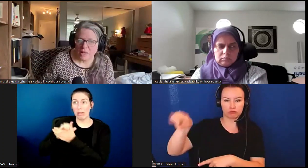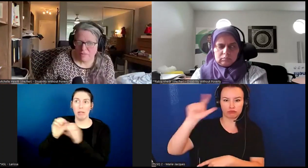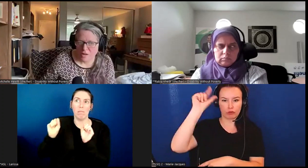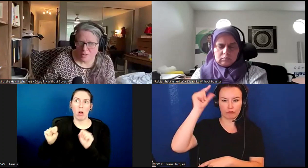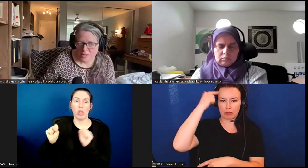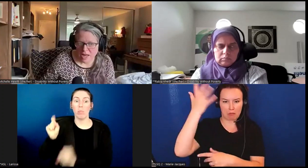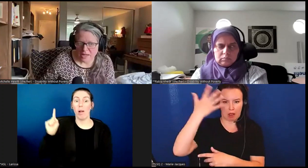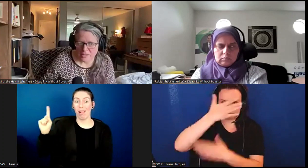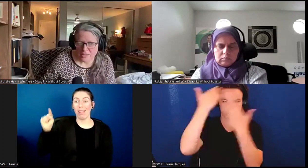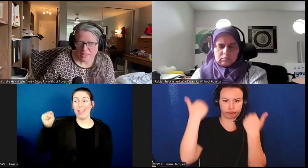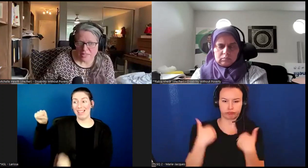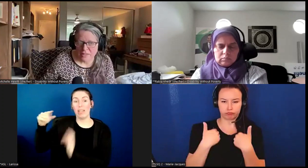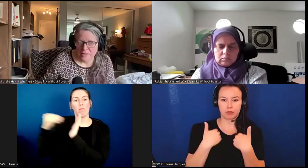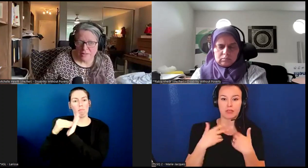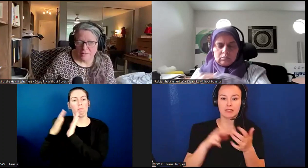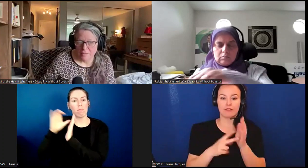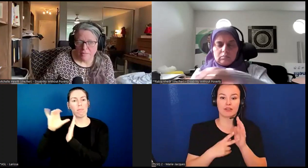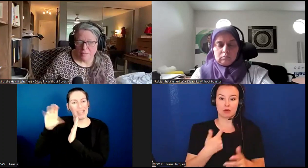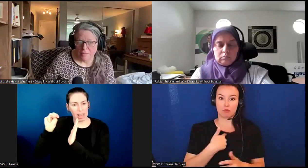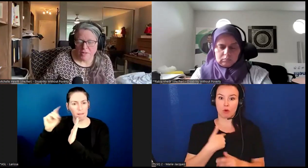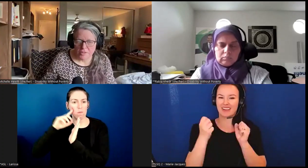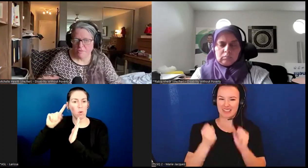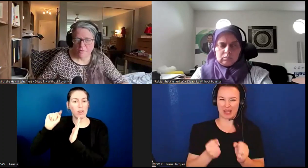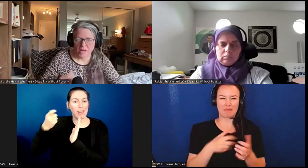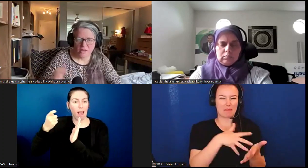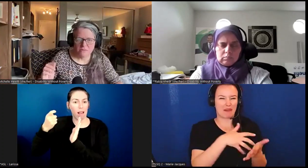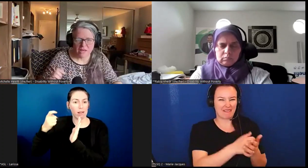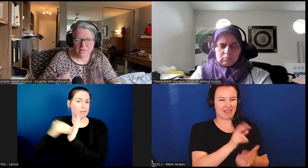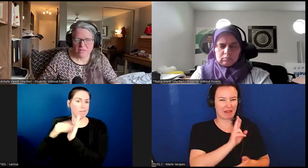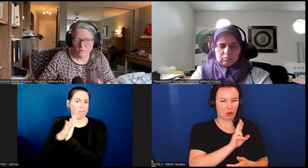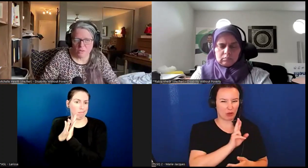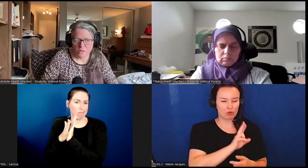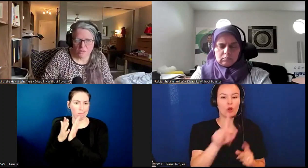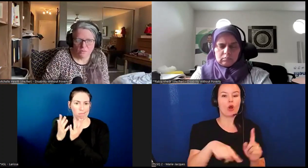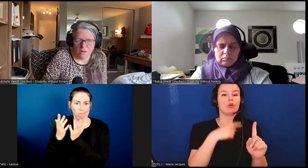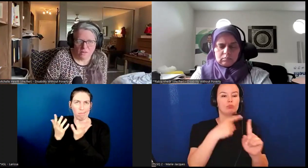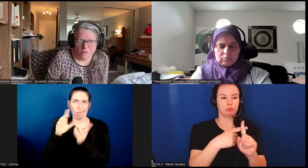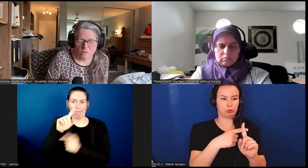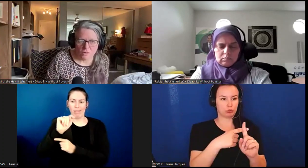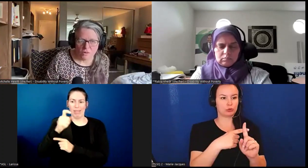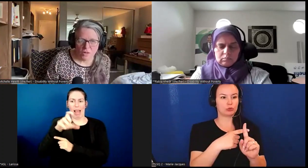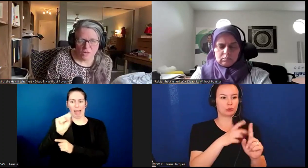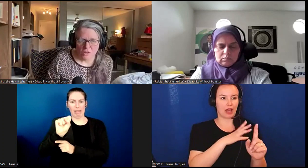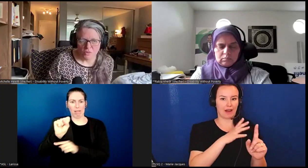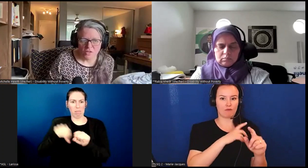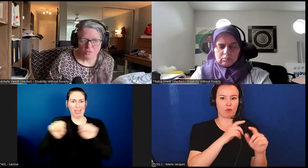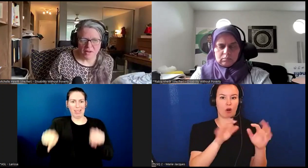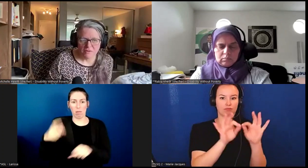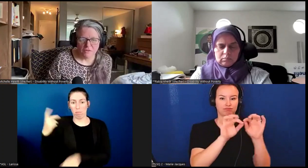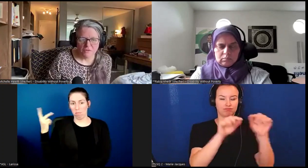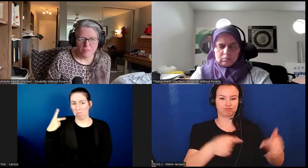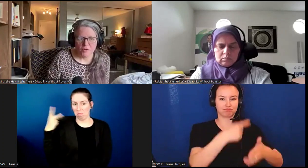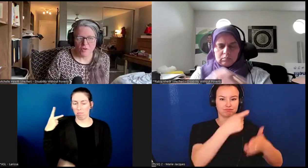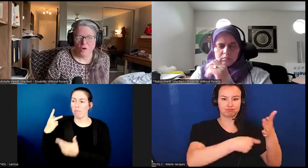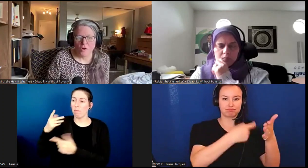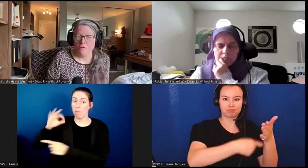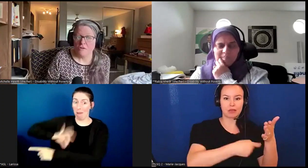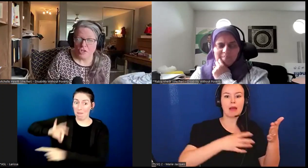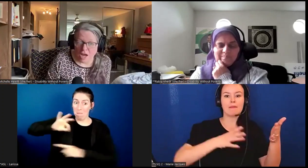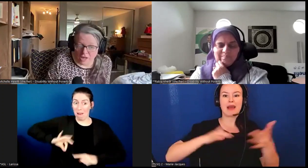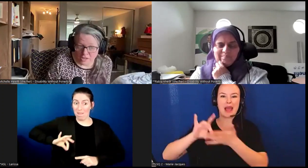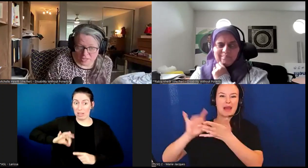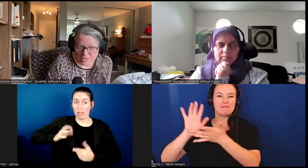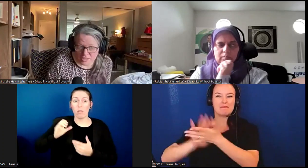that claims it on his taxes because of the way taxes work and the way that you can switch benefit from another. Or